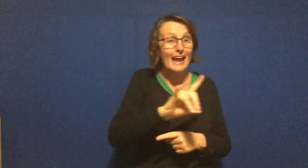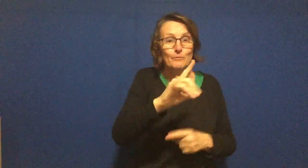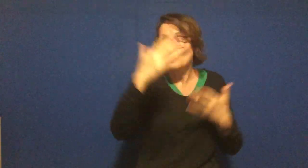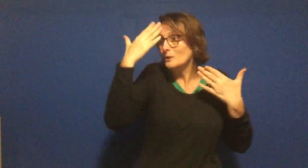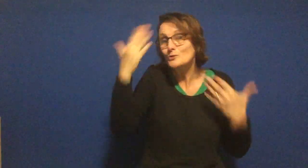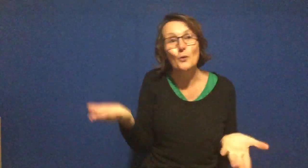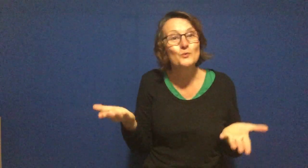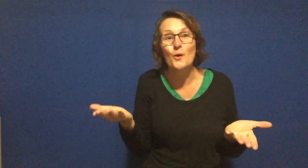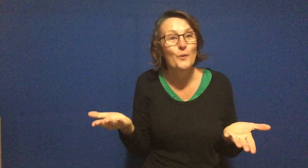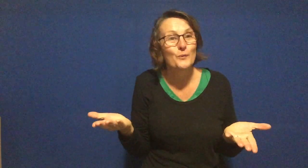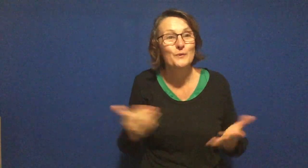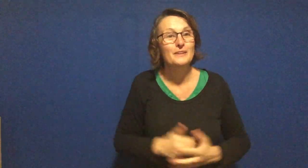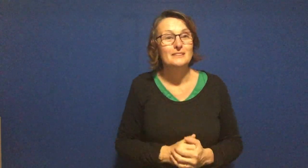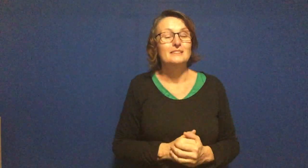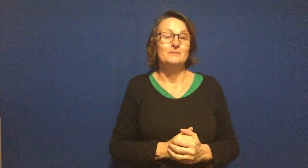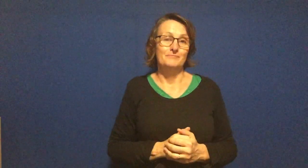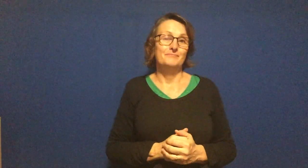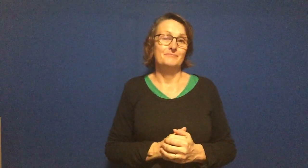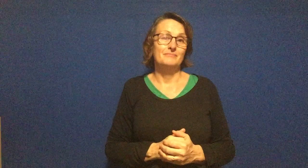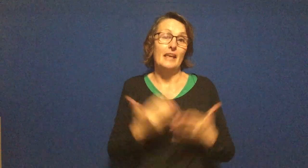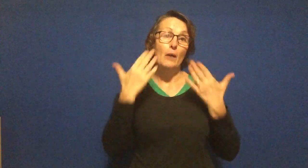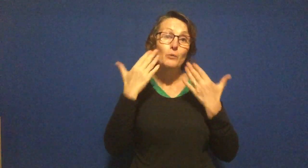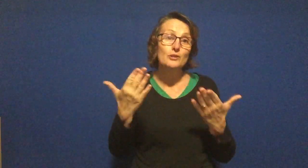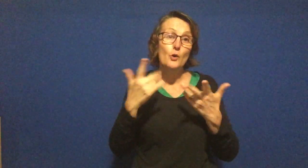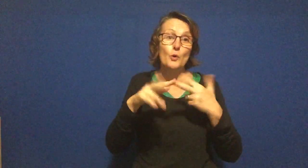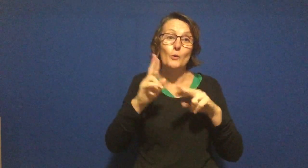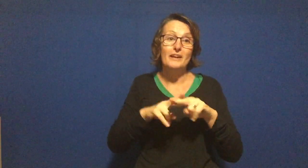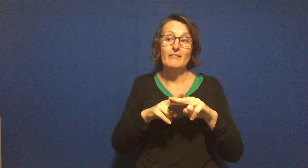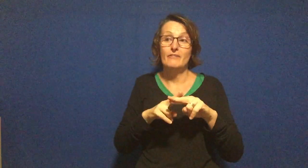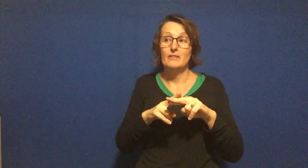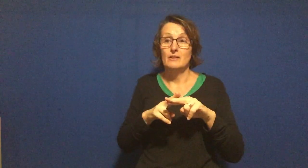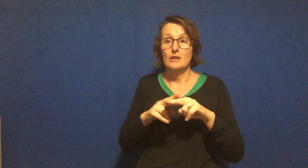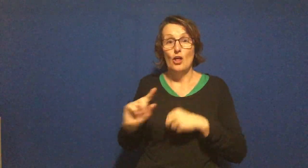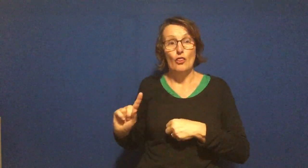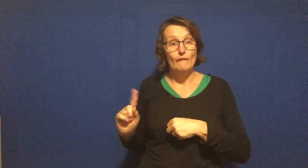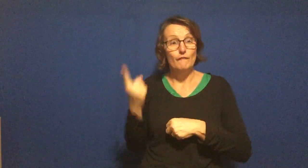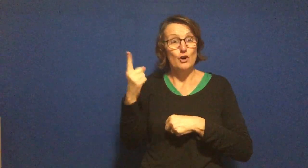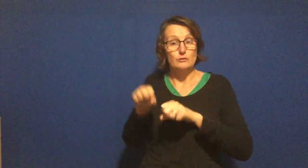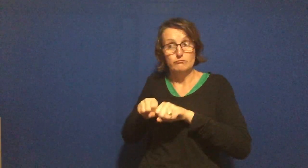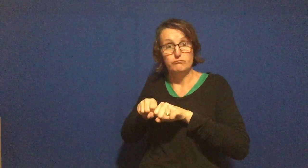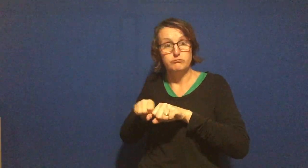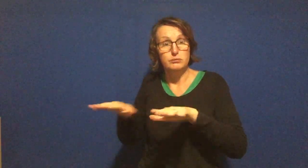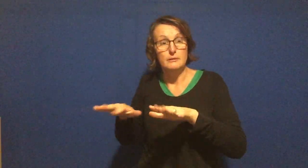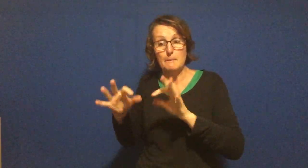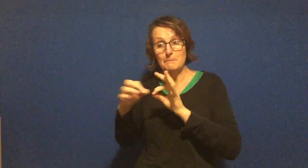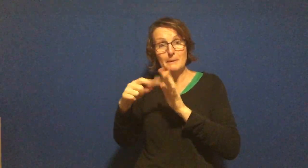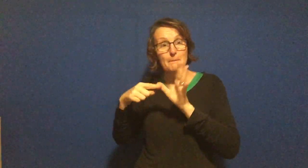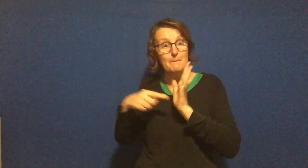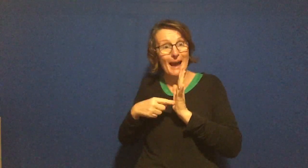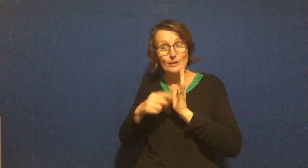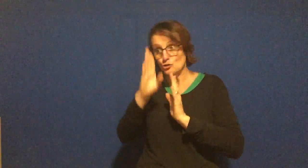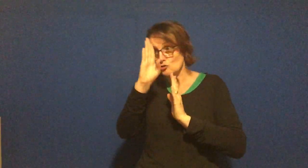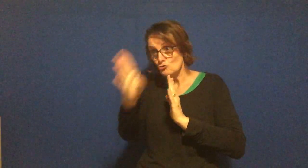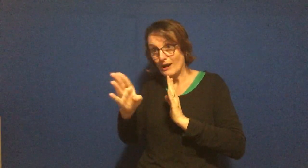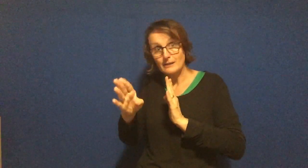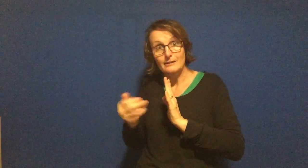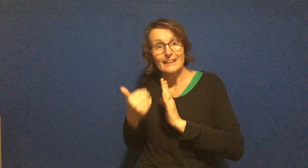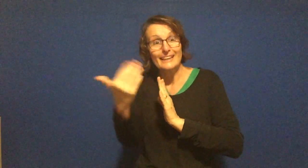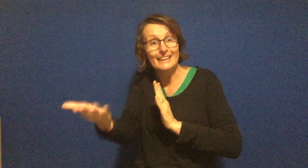know. And we don't know whether the first transfer was from bats to an intermediate animal or straight to humans. These